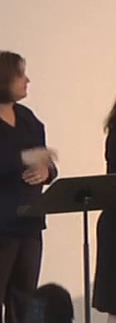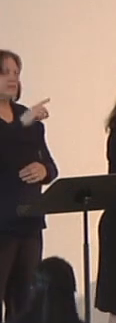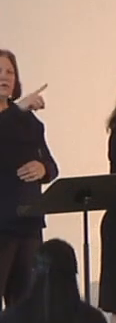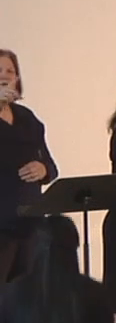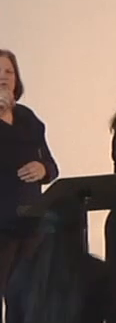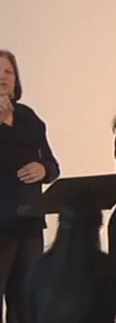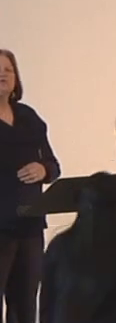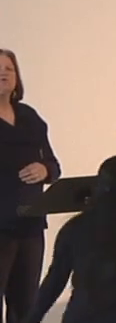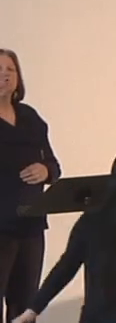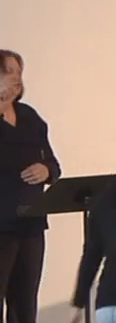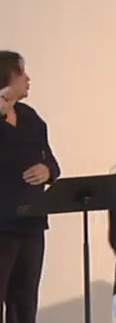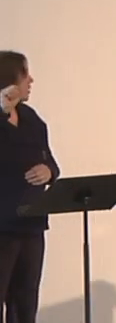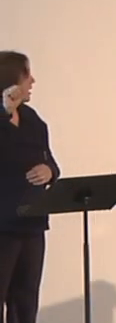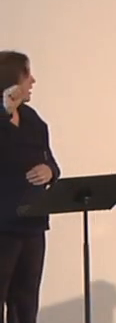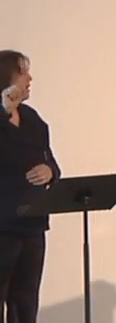Zhuo Wu.